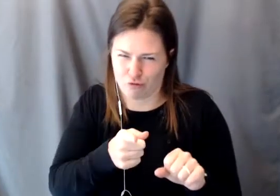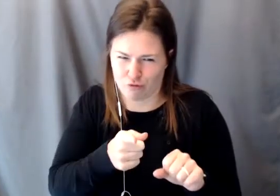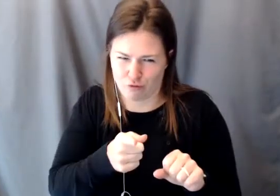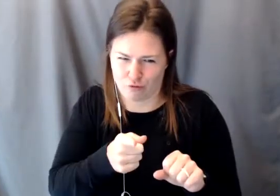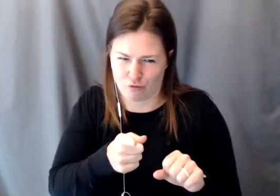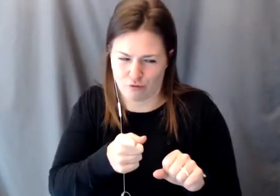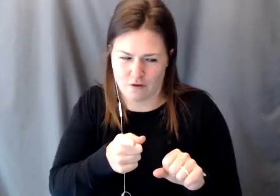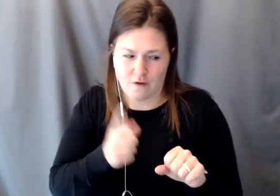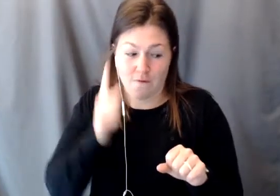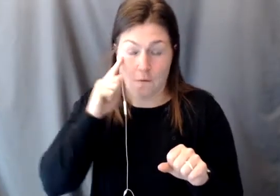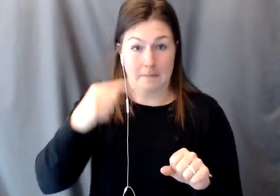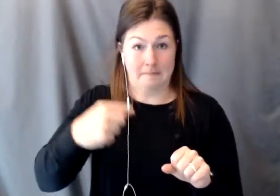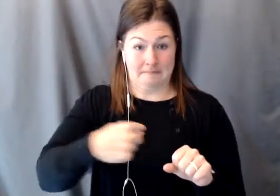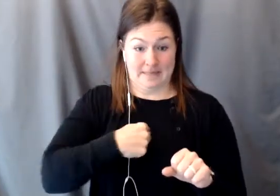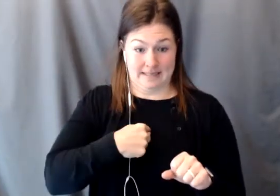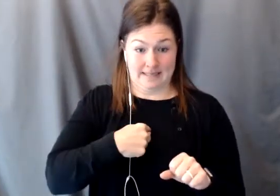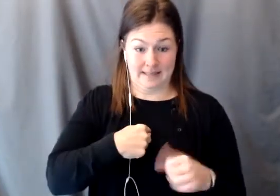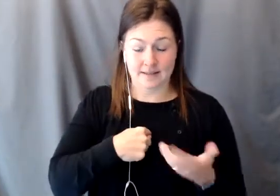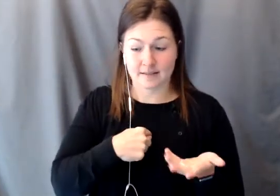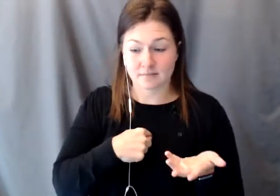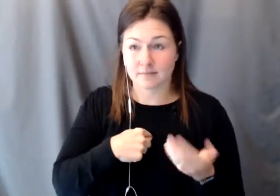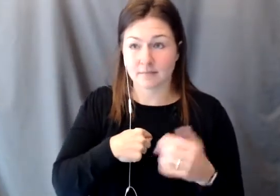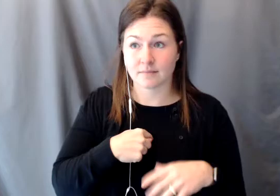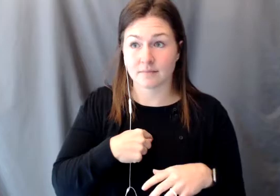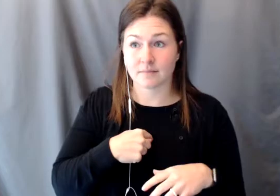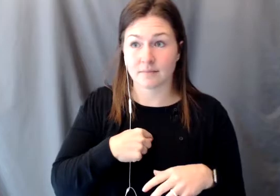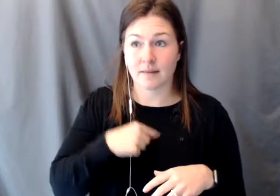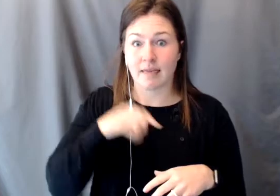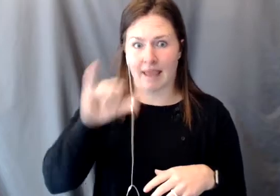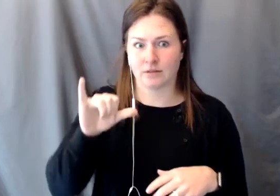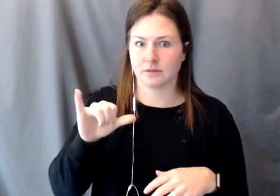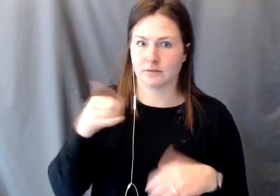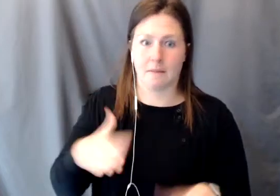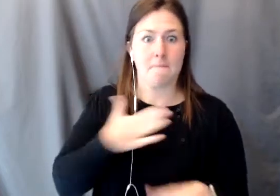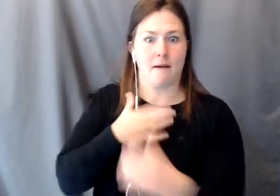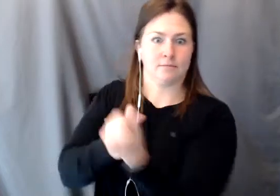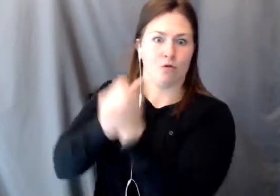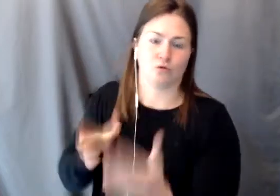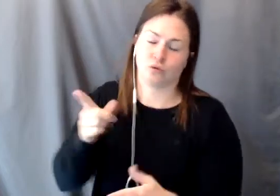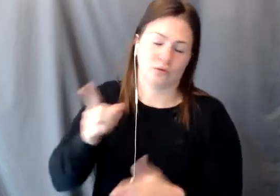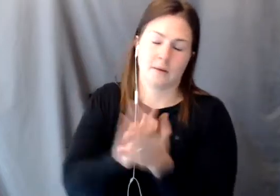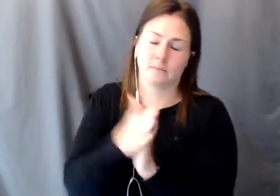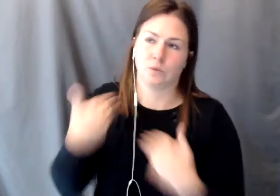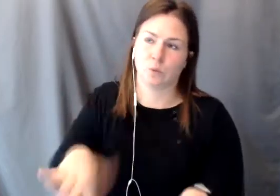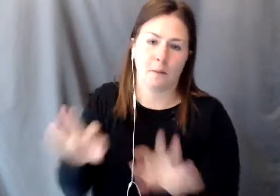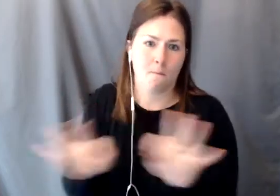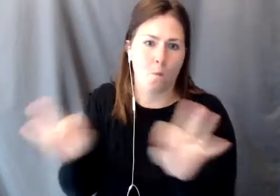me, that is what makes having a sponsor so important. I got a sponsor when I came